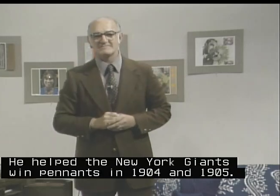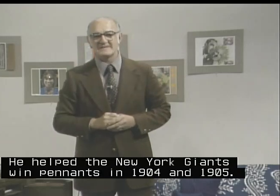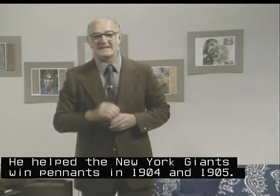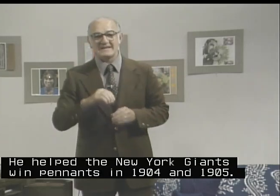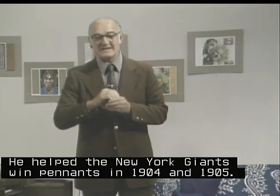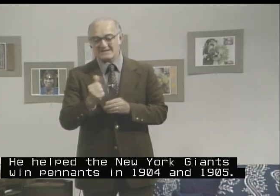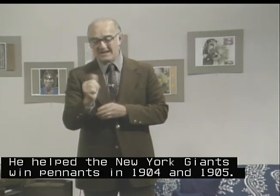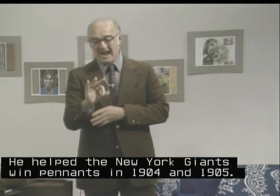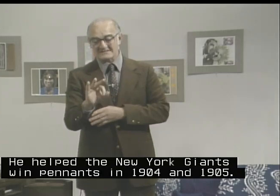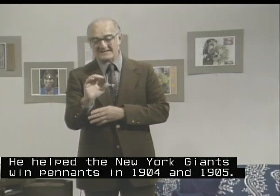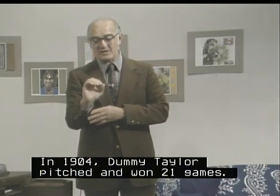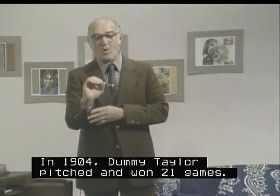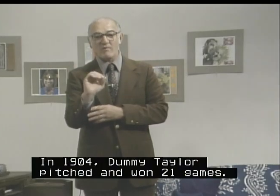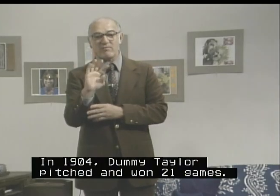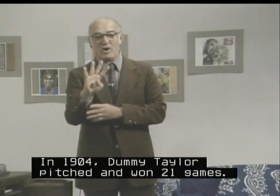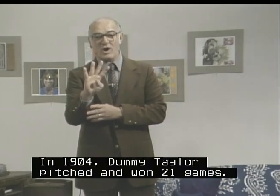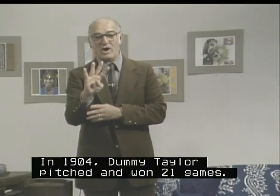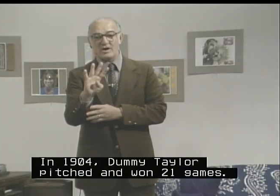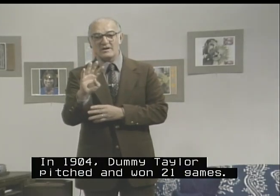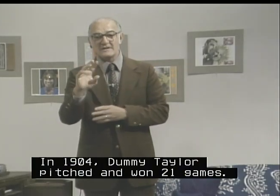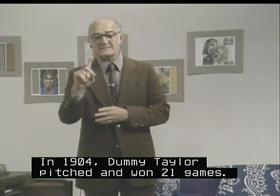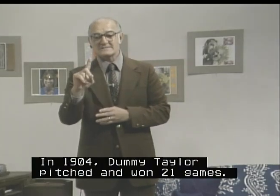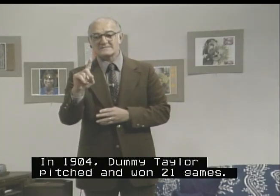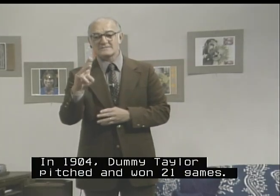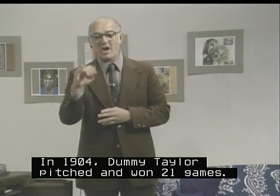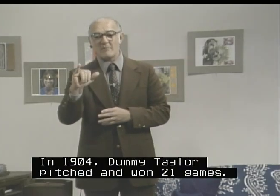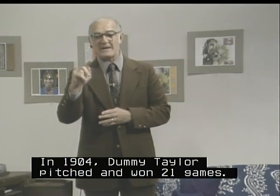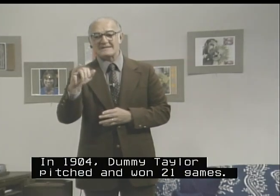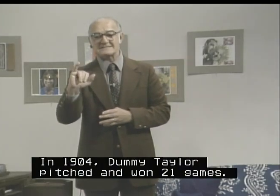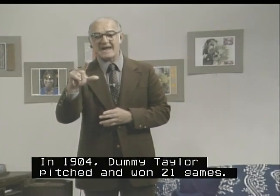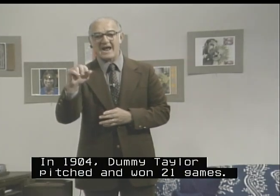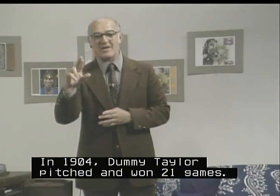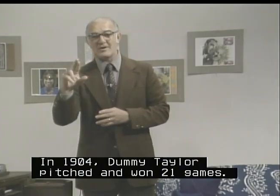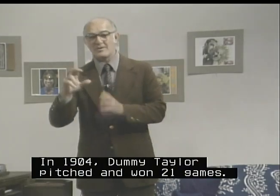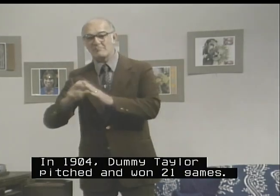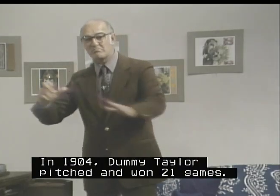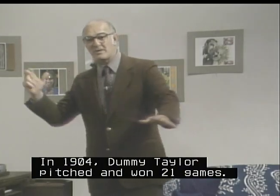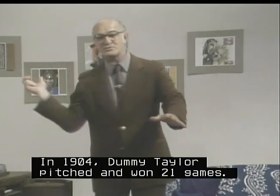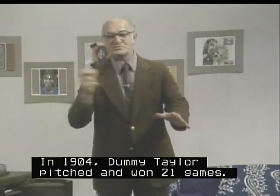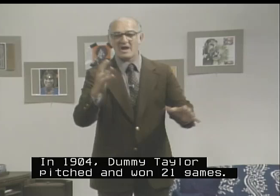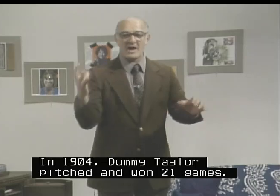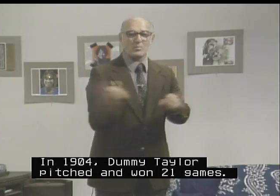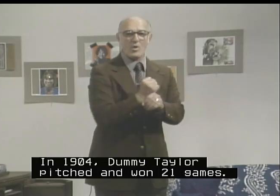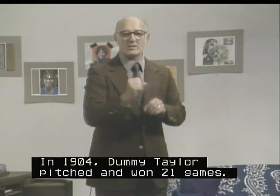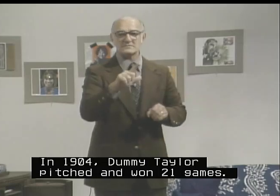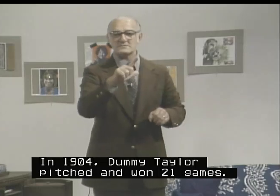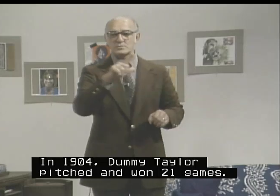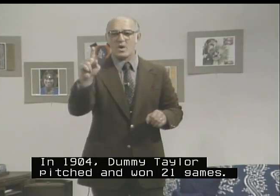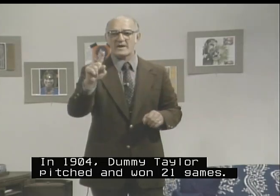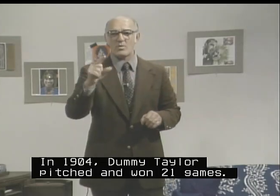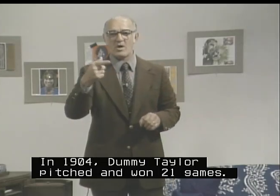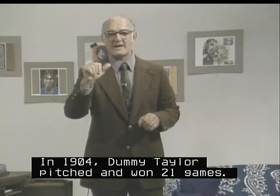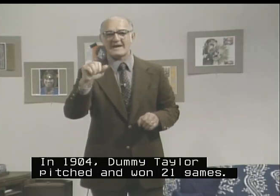1905. In 1904, Dummy Taylor pitched and won 21